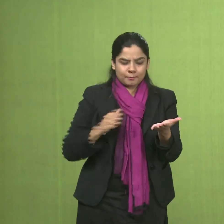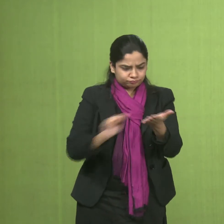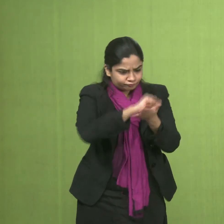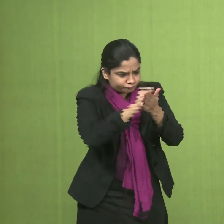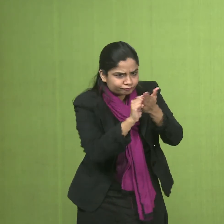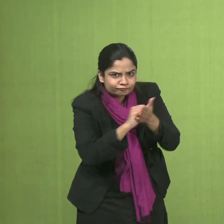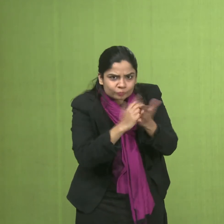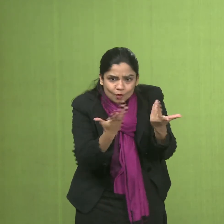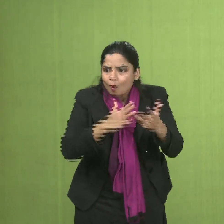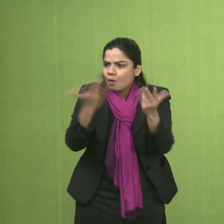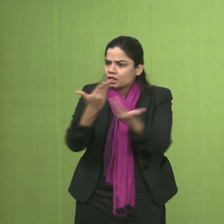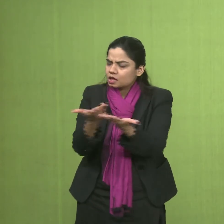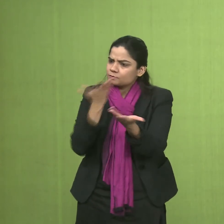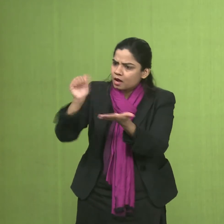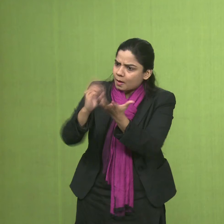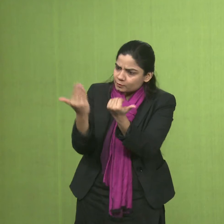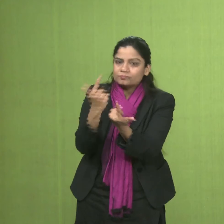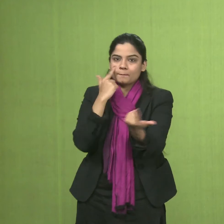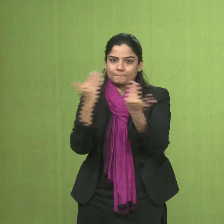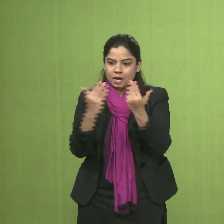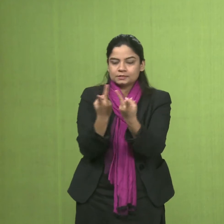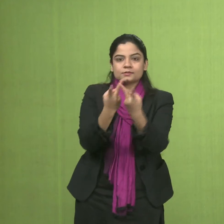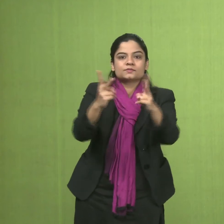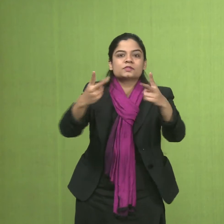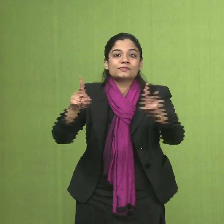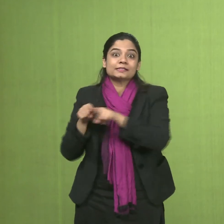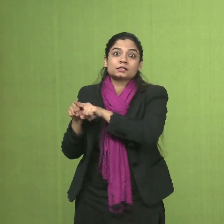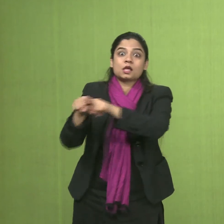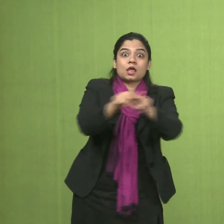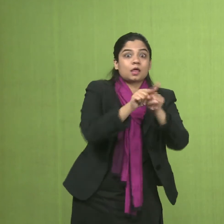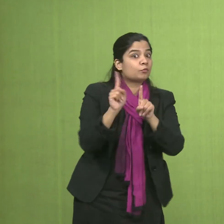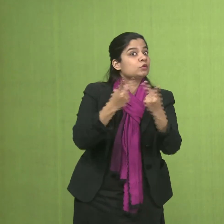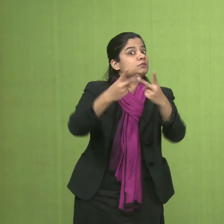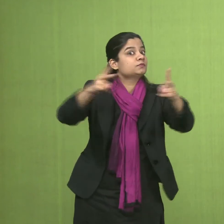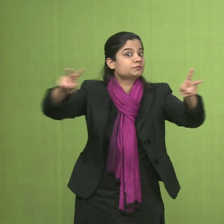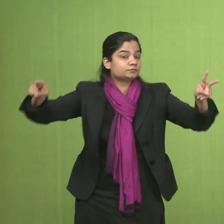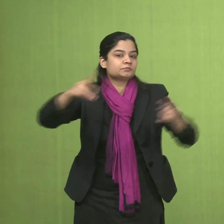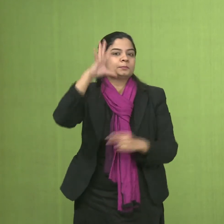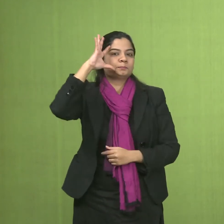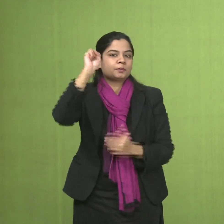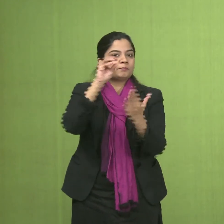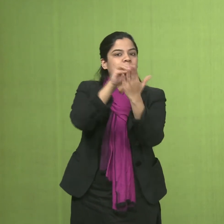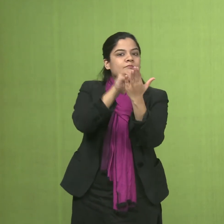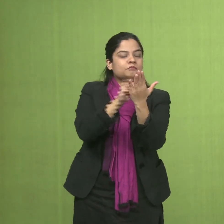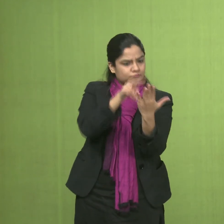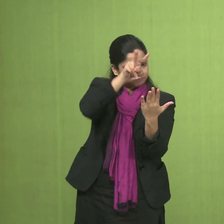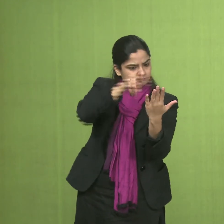clean it. For example, an iron, you will not put water on an iron. So just read the instructions on how to clean the iron. So remember all